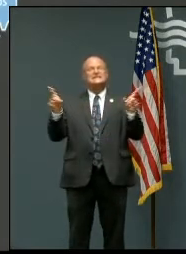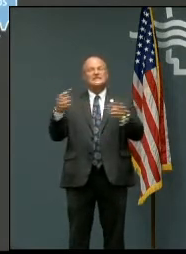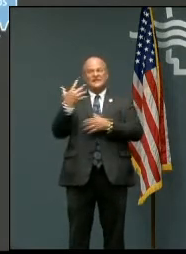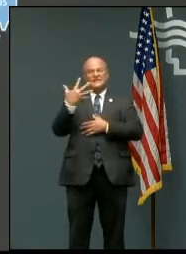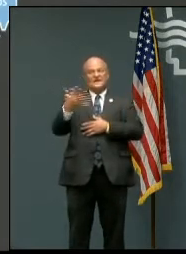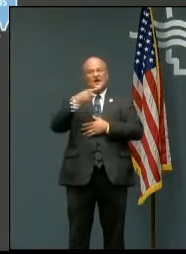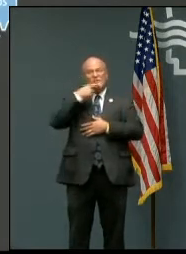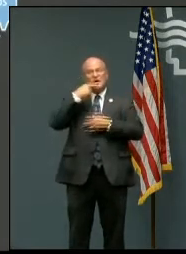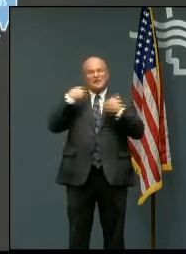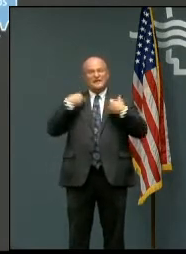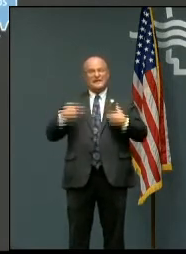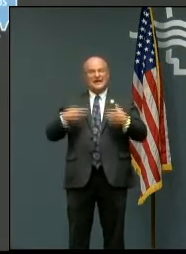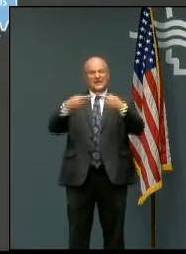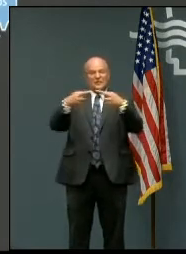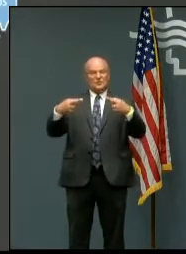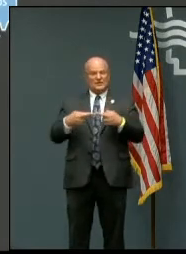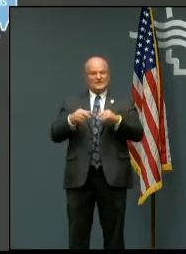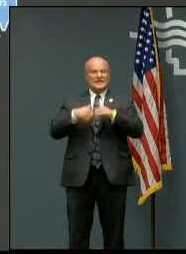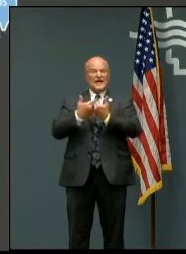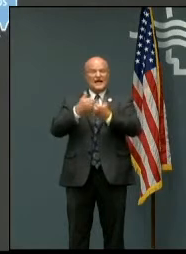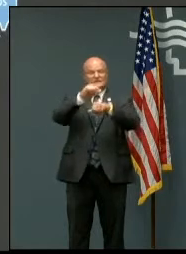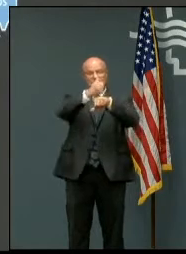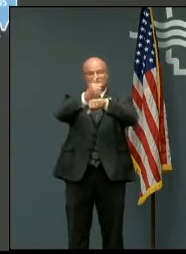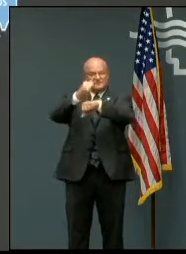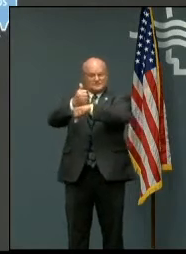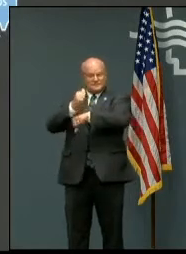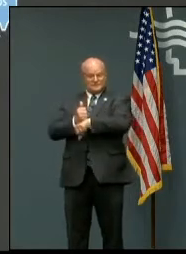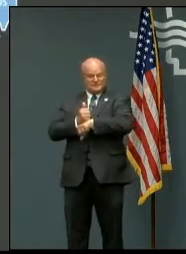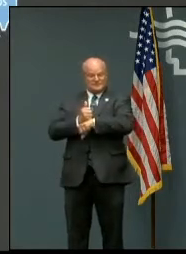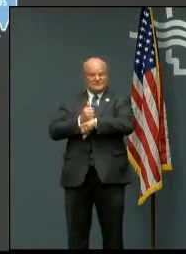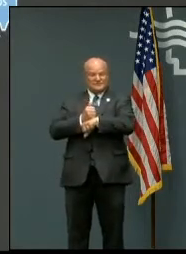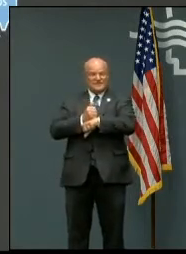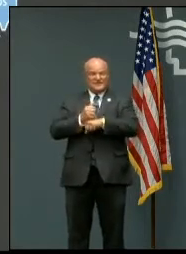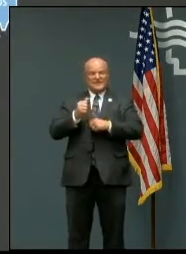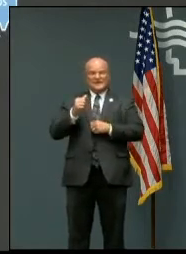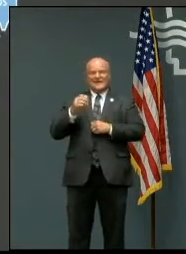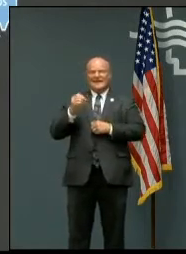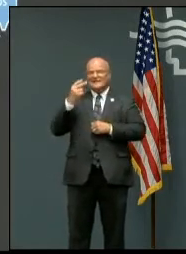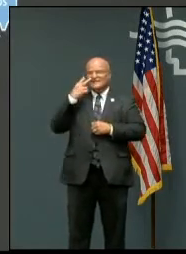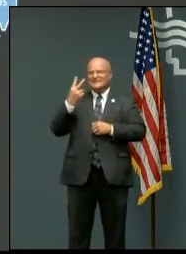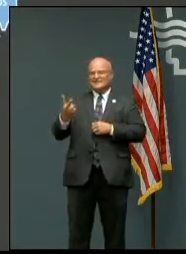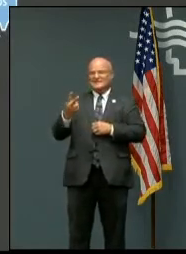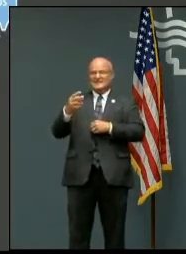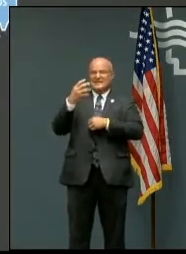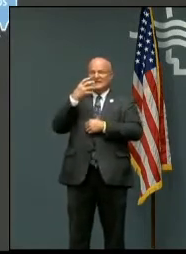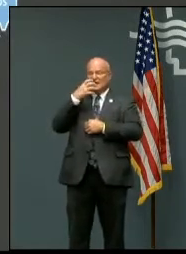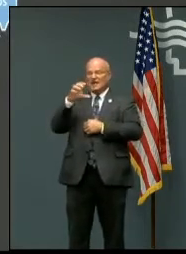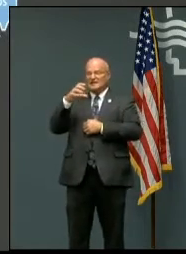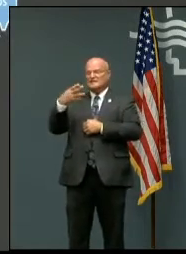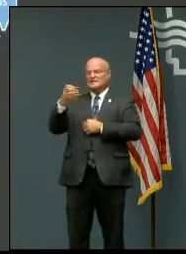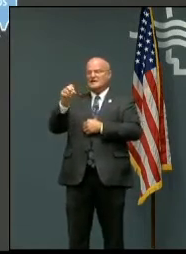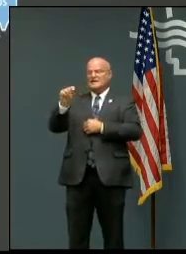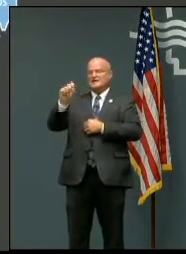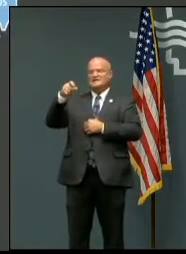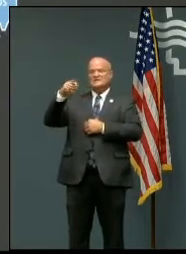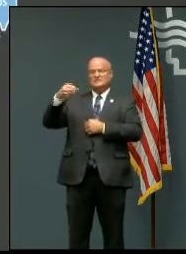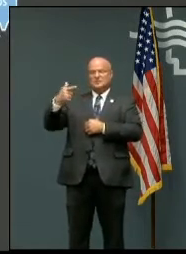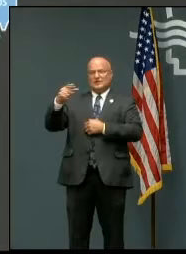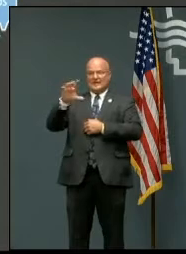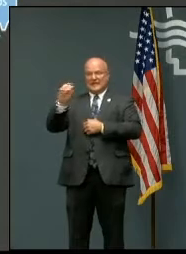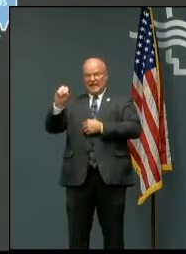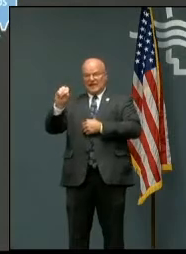5 public health regions and how they're located. And you can see Hot Spring County right in